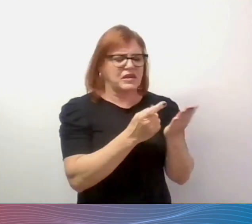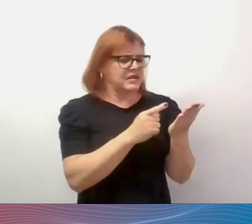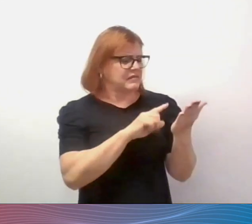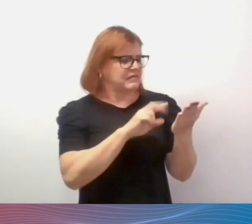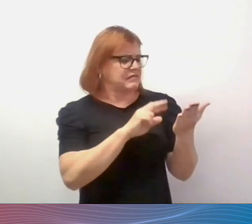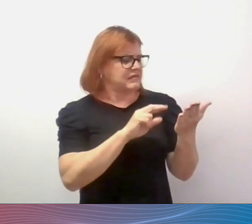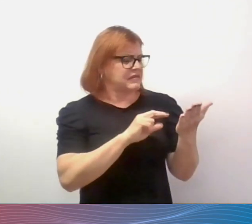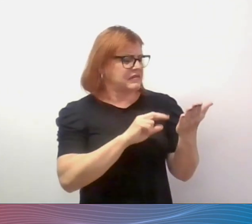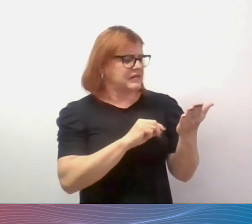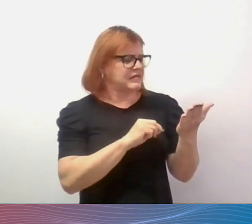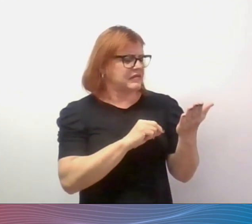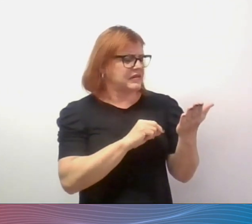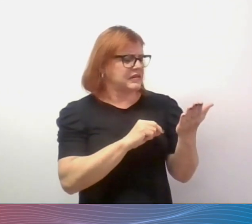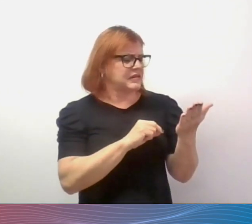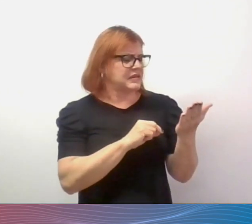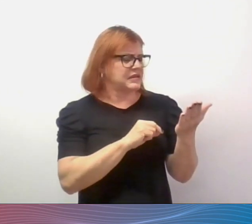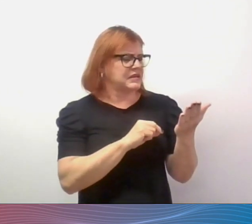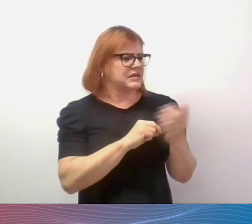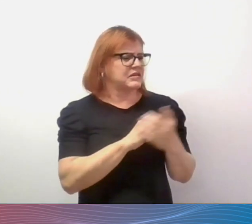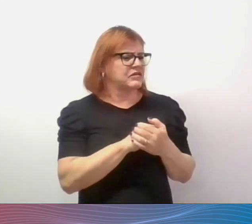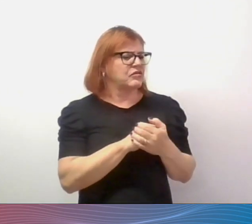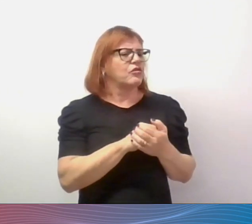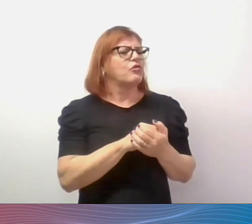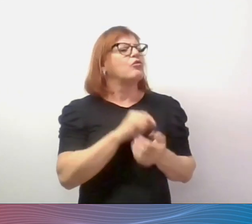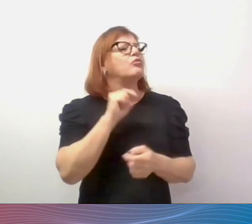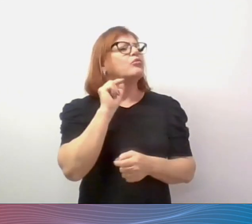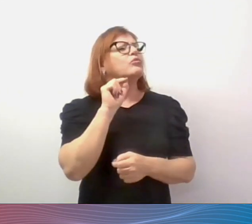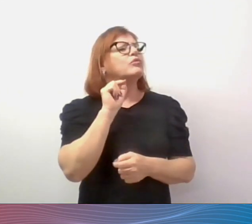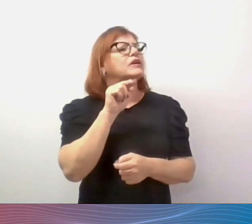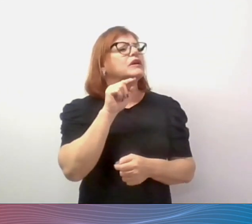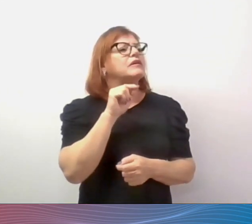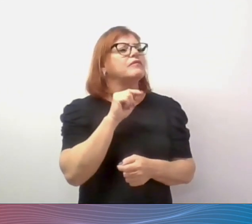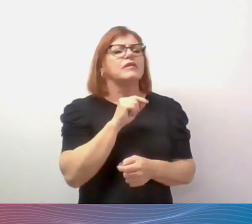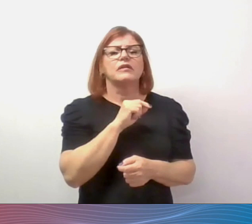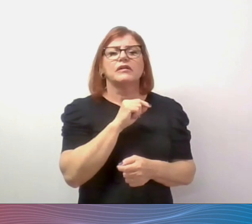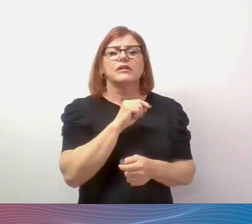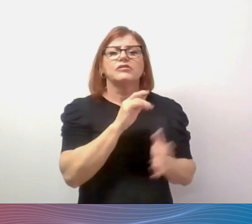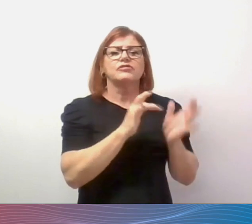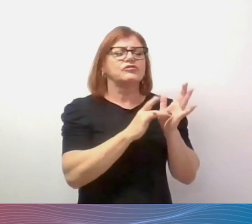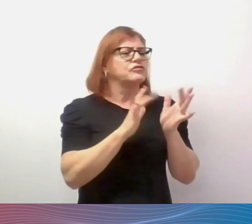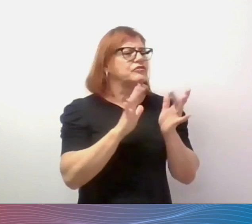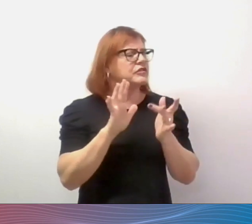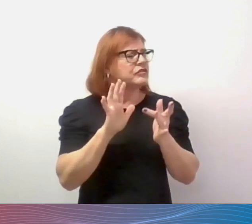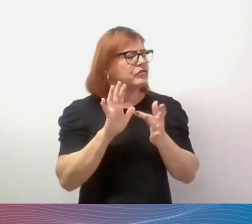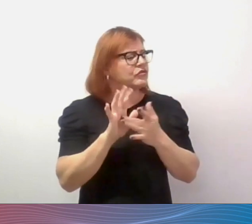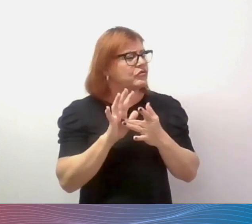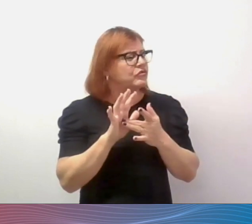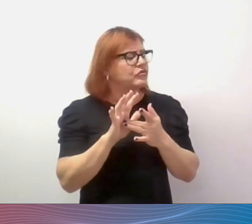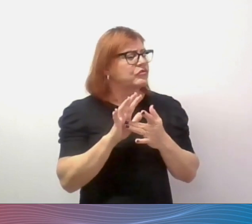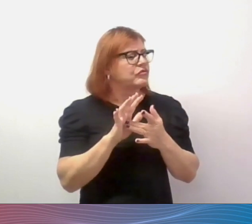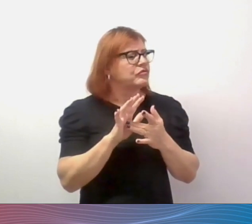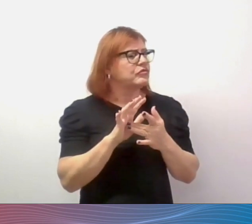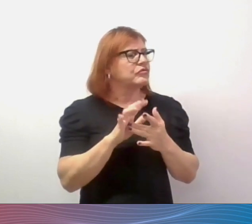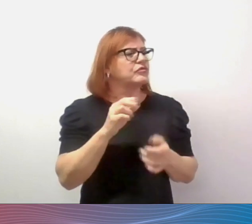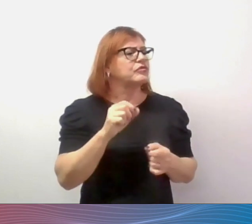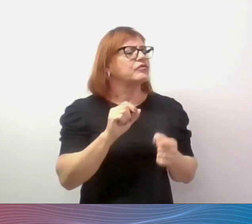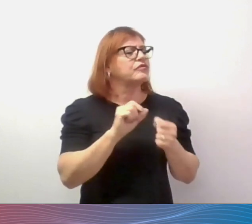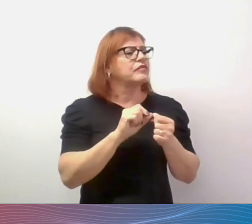em seu lugar, que faria você? Que faria Jesus? I think there is a book with a title like